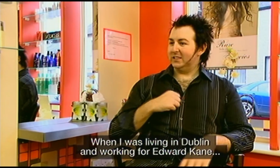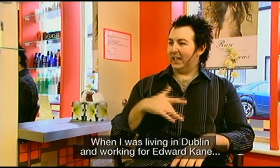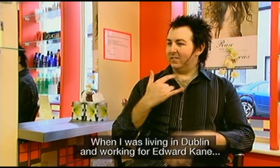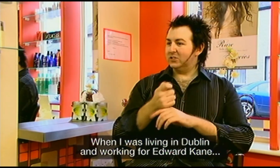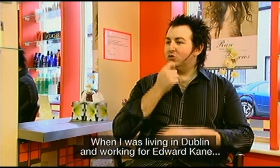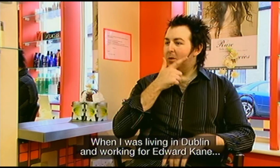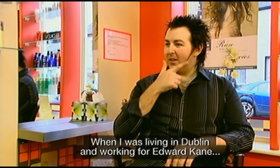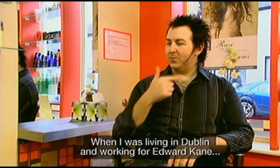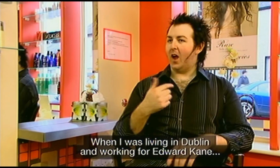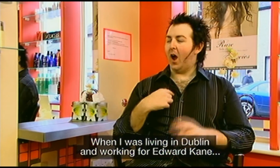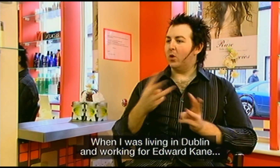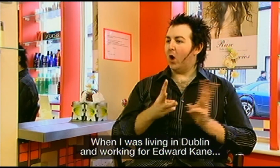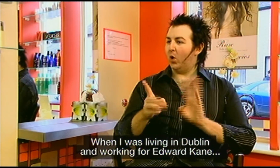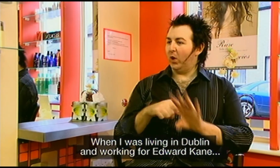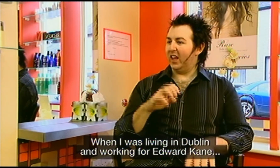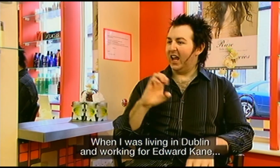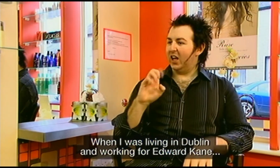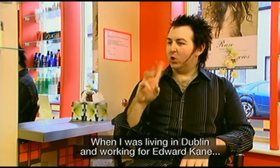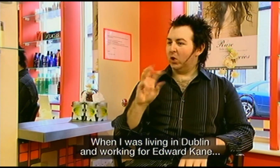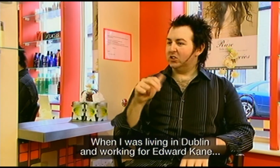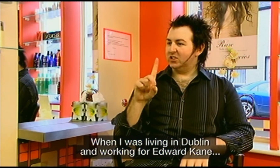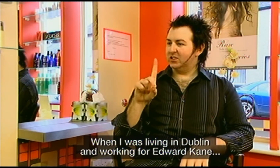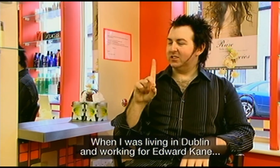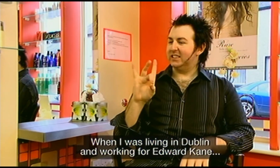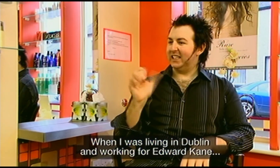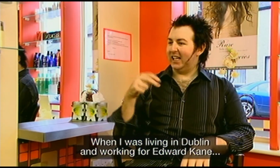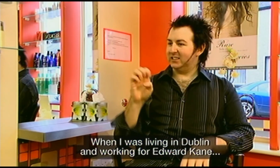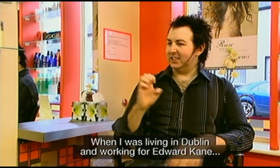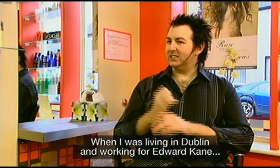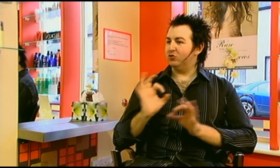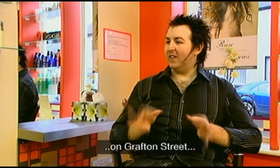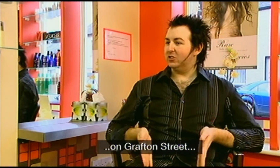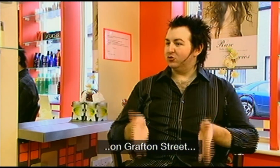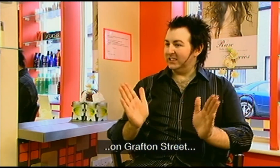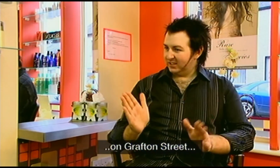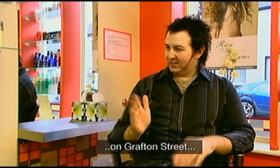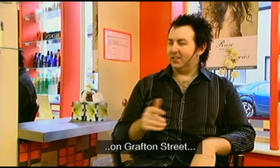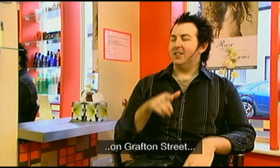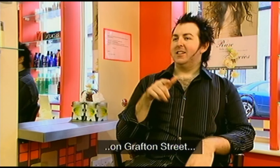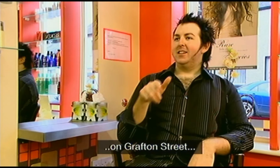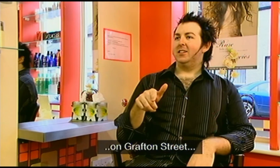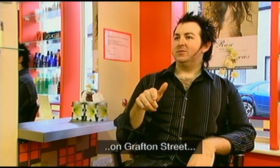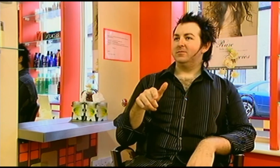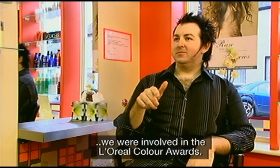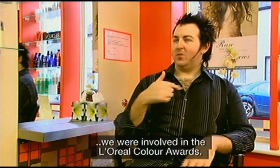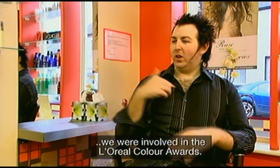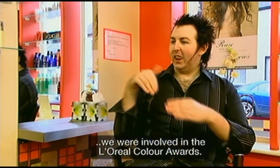When I was living in Dublin and working for Edward Kane on Grafton Street, we were involved